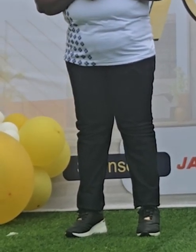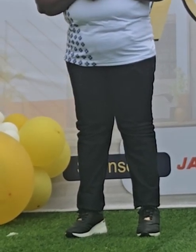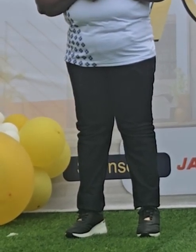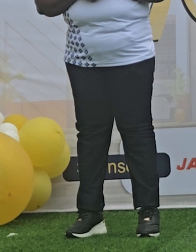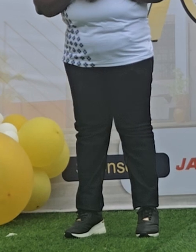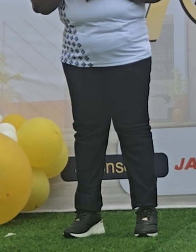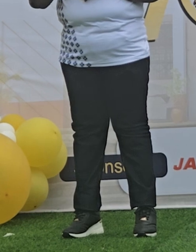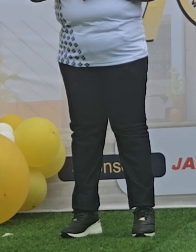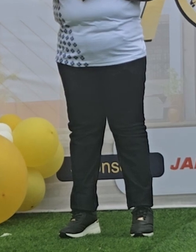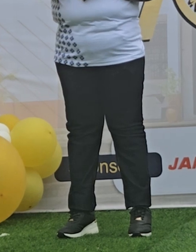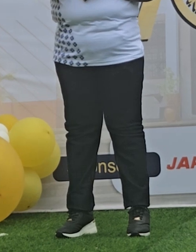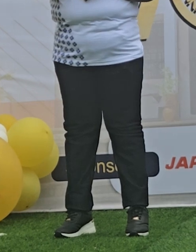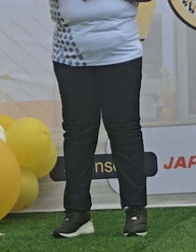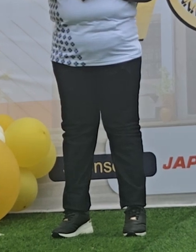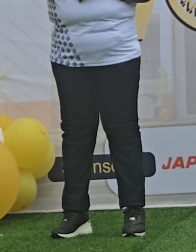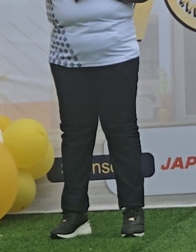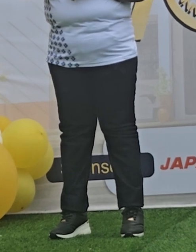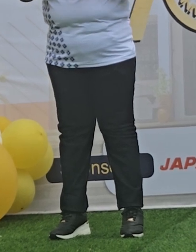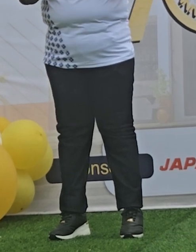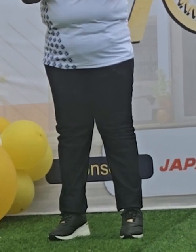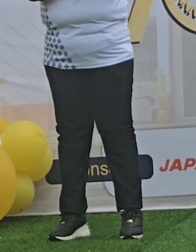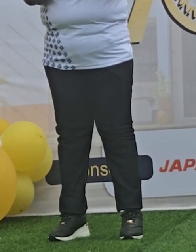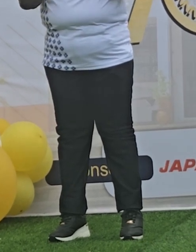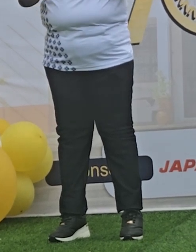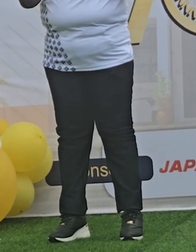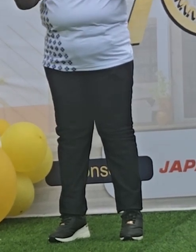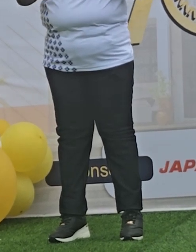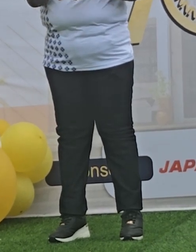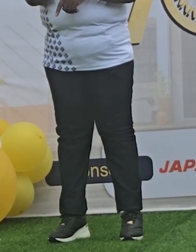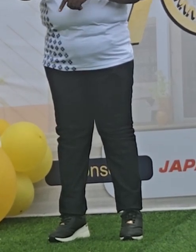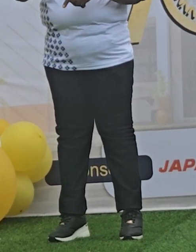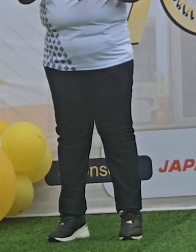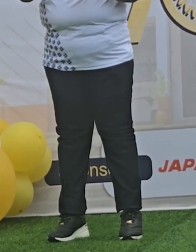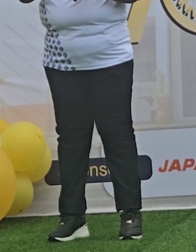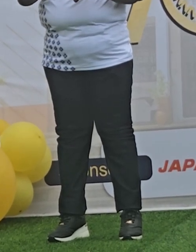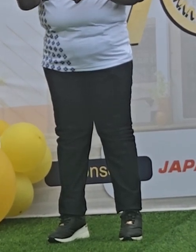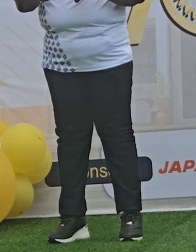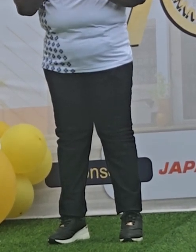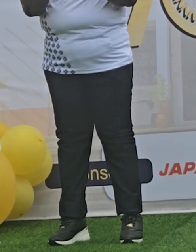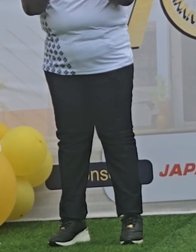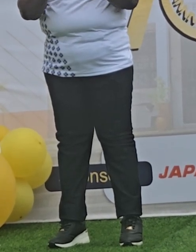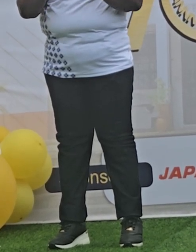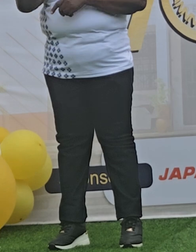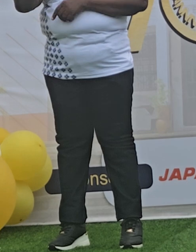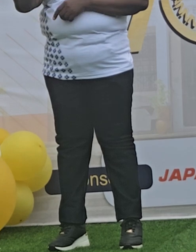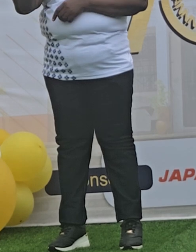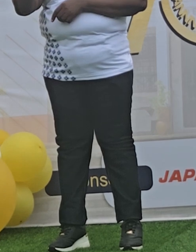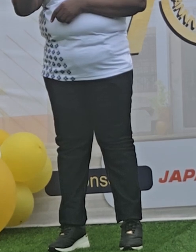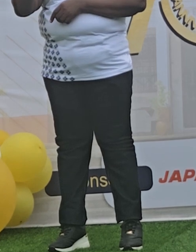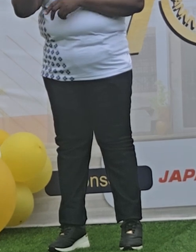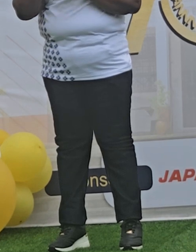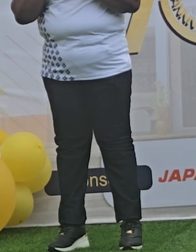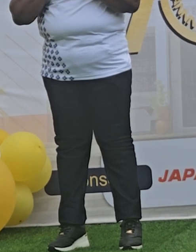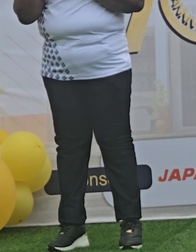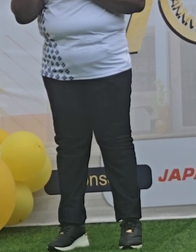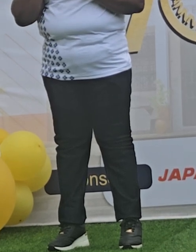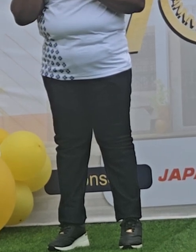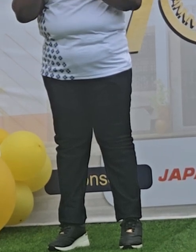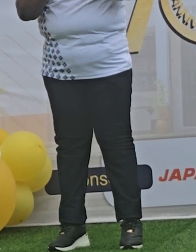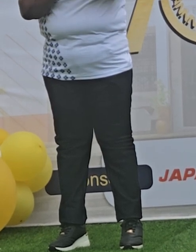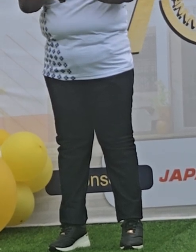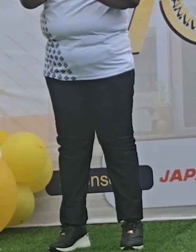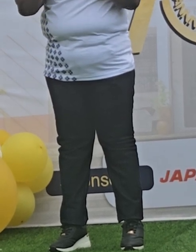the BSc course was cancelled, and it was then left with only the BA honors course. Of course, we